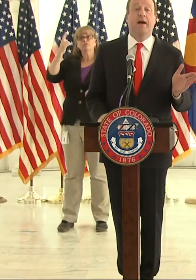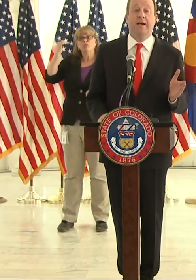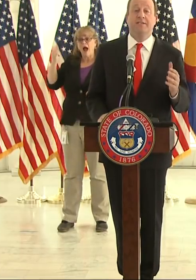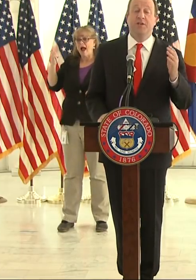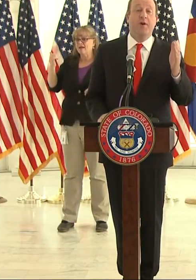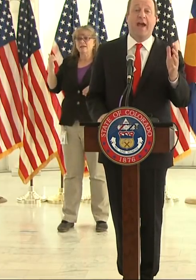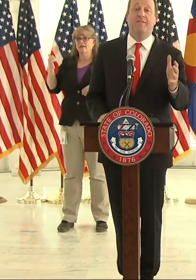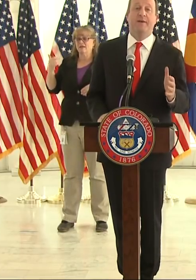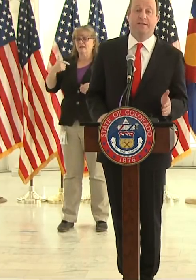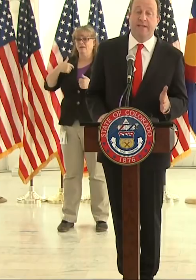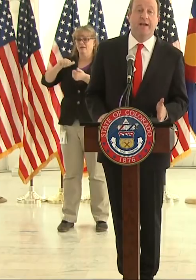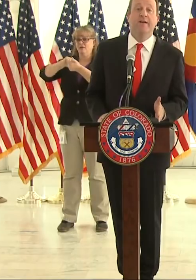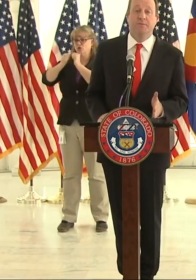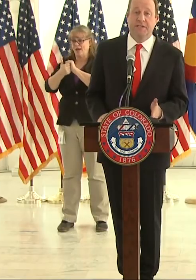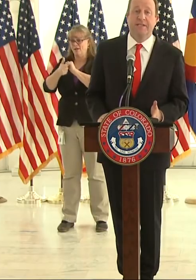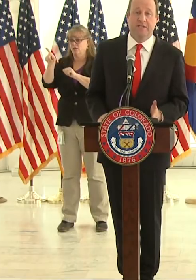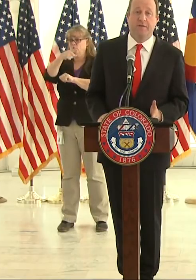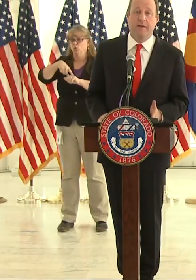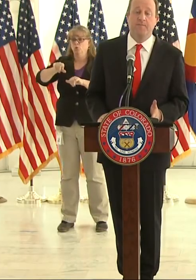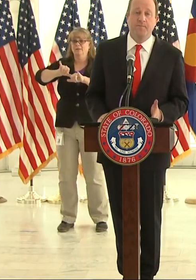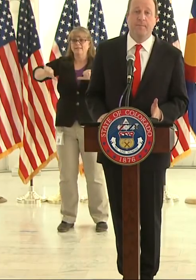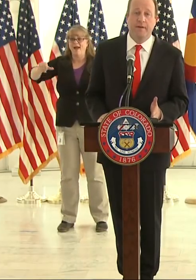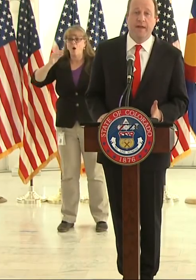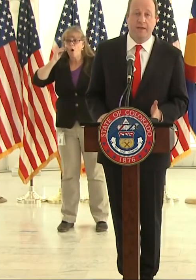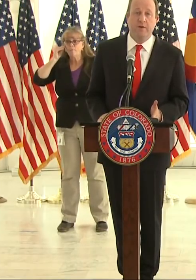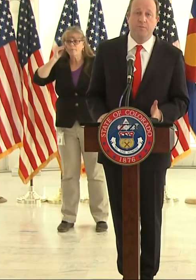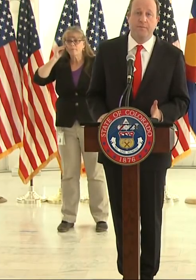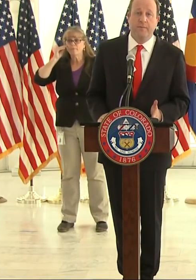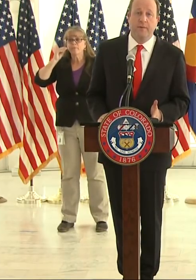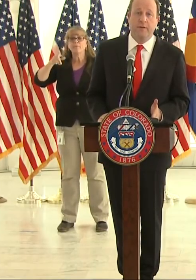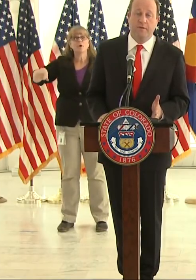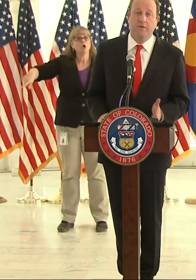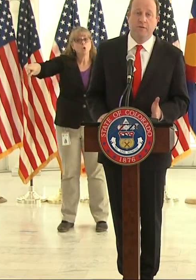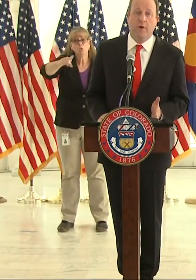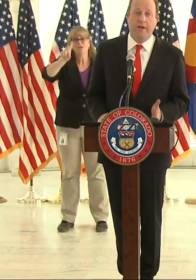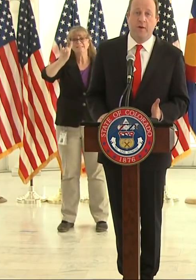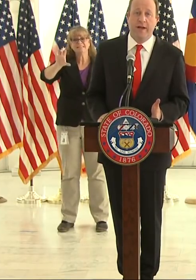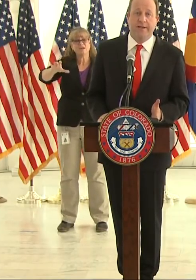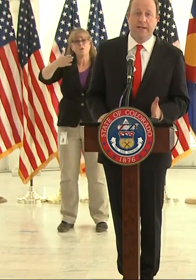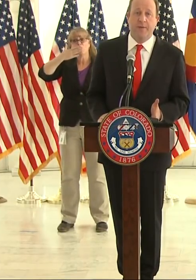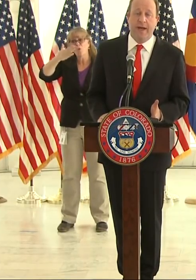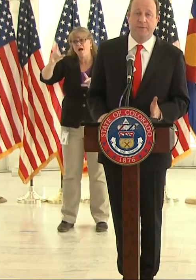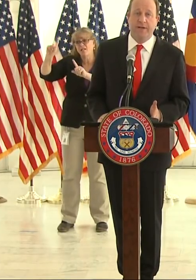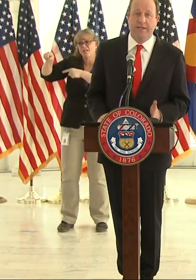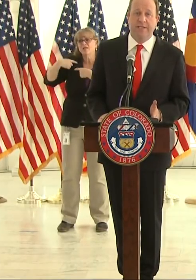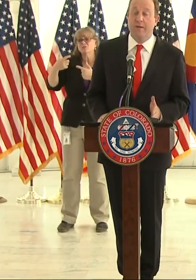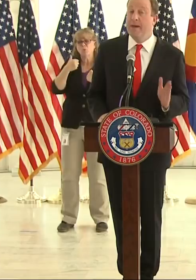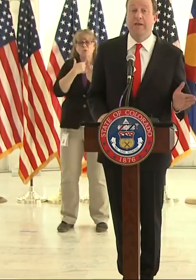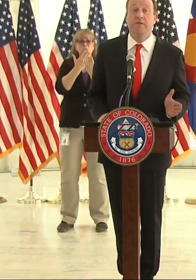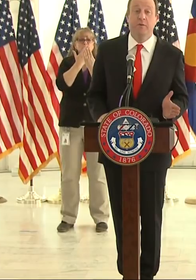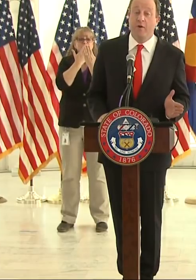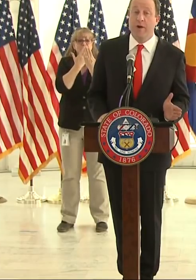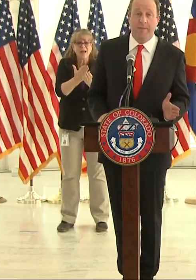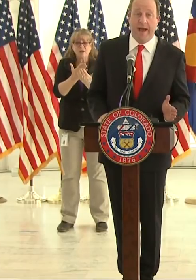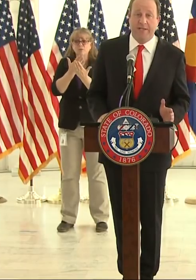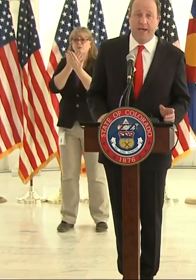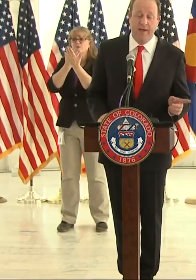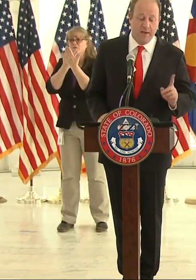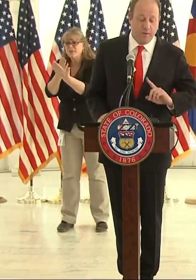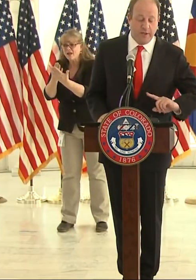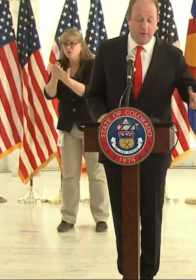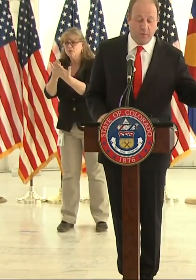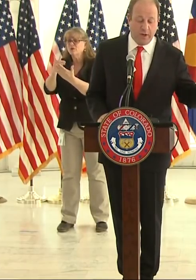is because you have been staying at home successfully. Thank you. You've avoided going out except when absolutely necessary. Many of you are wearing